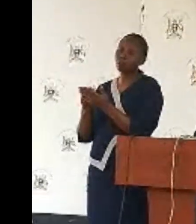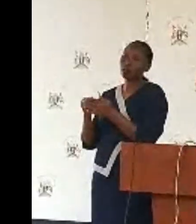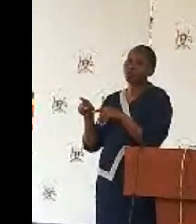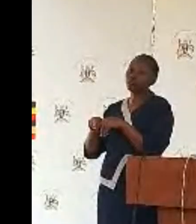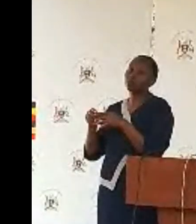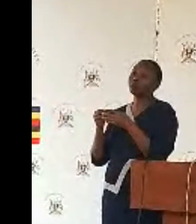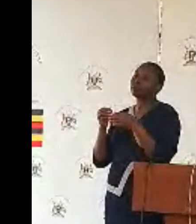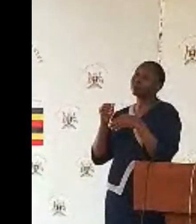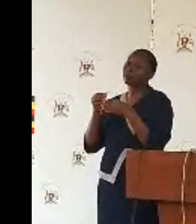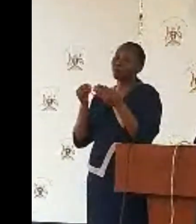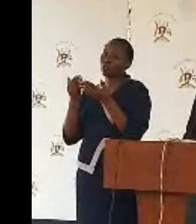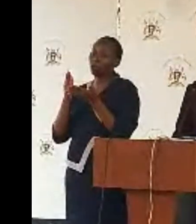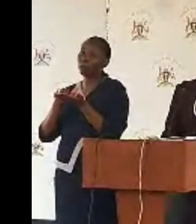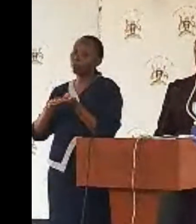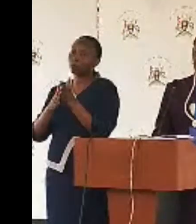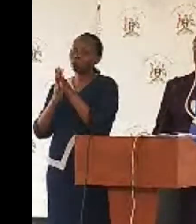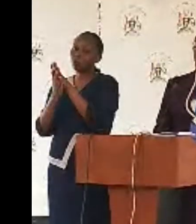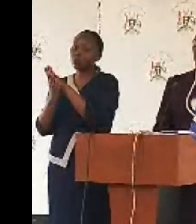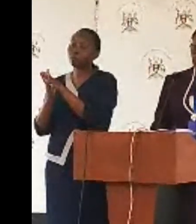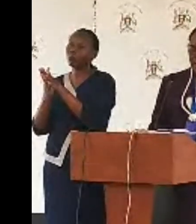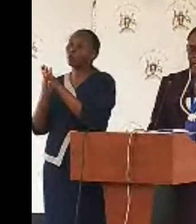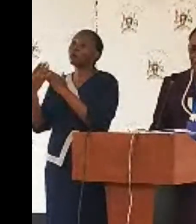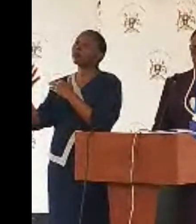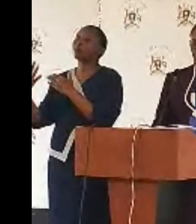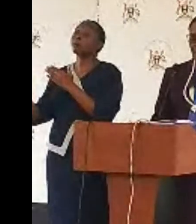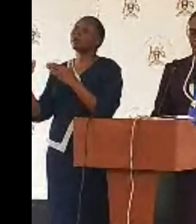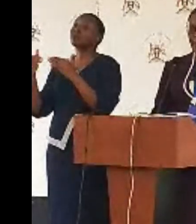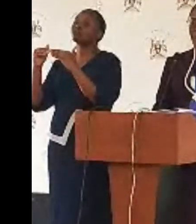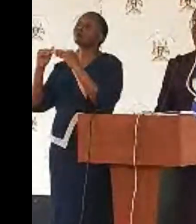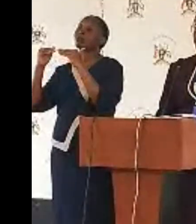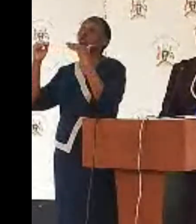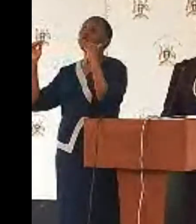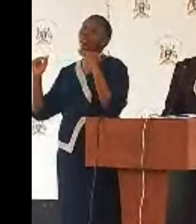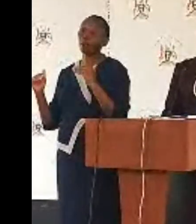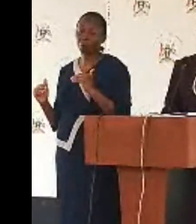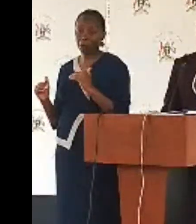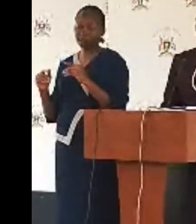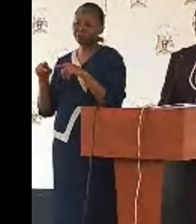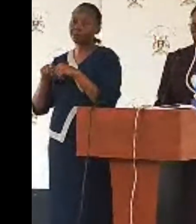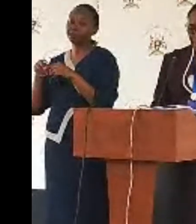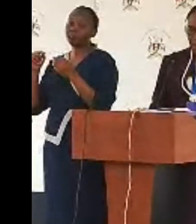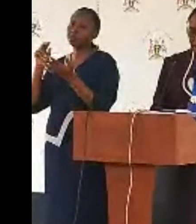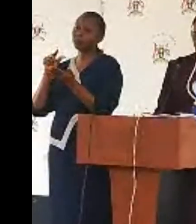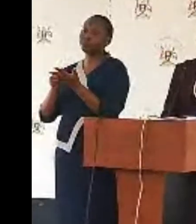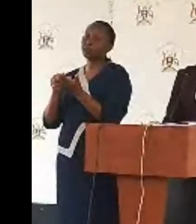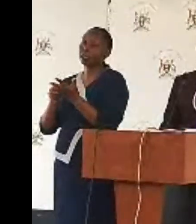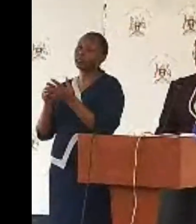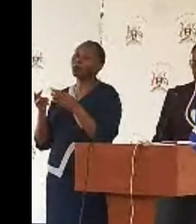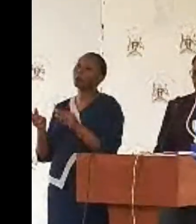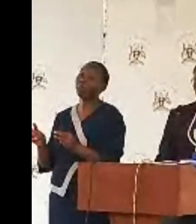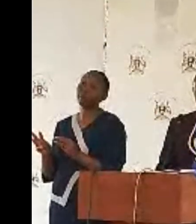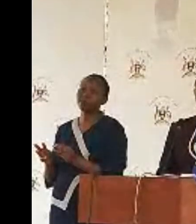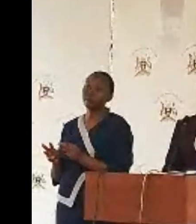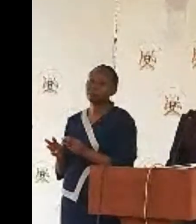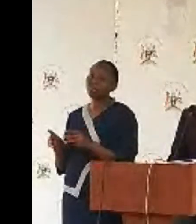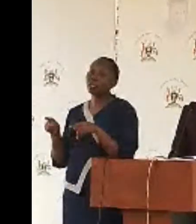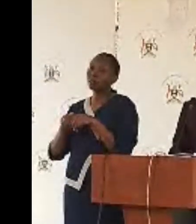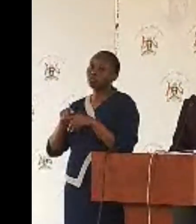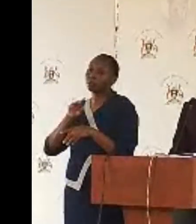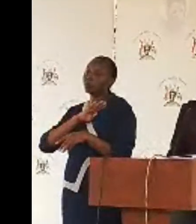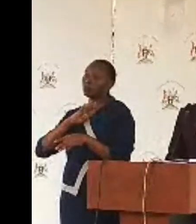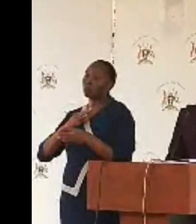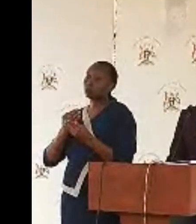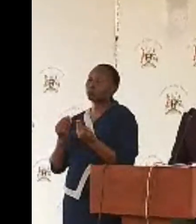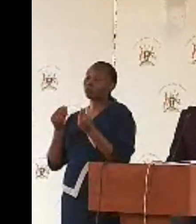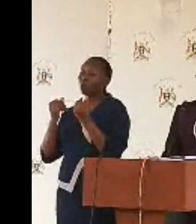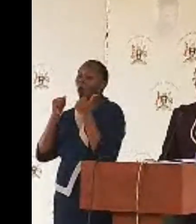okuleeta empapula zaabwe kigezeeko okugeraageranya ne curriculum oba n'ebyo ebisomesebwa wano mu Uganda. Ekitongole kikikola